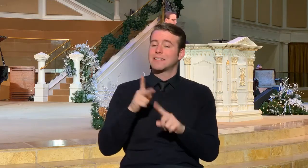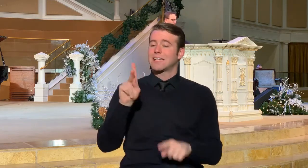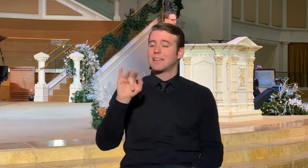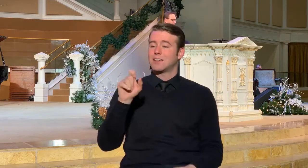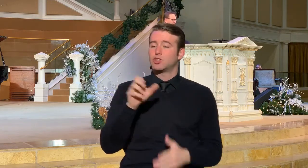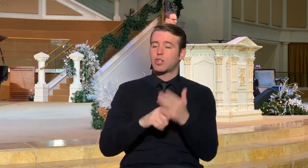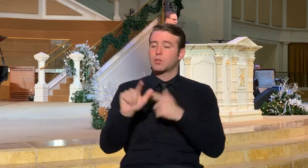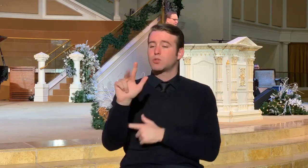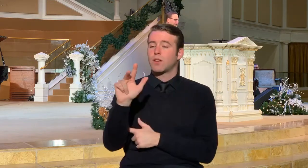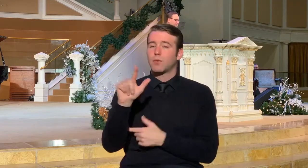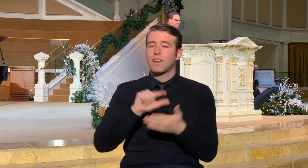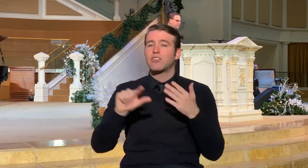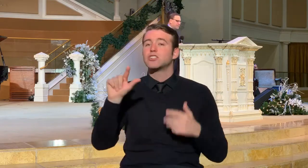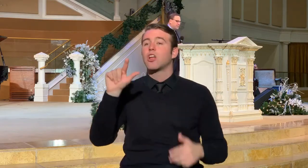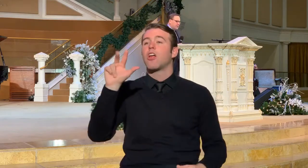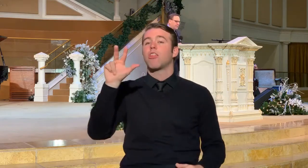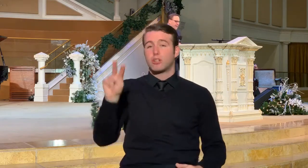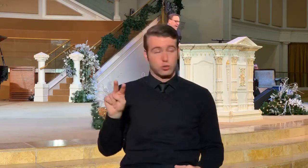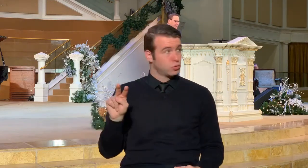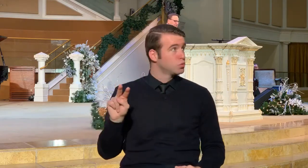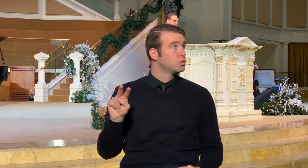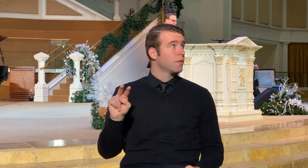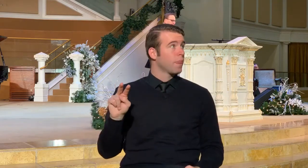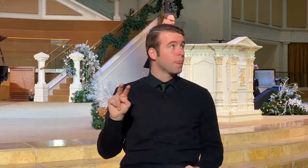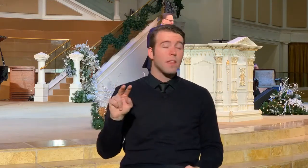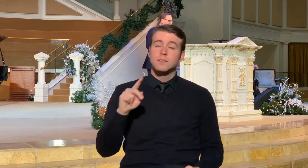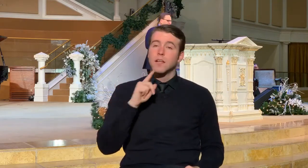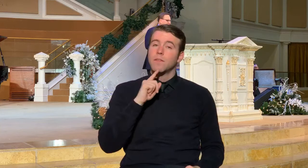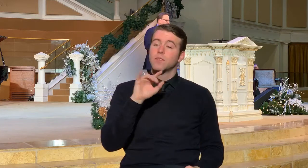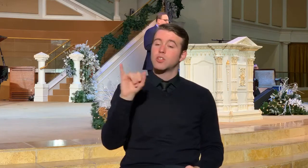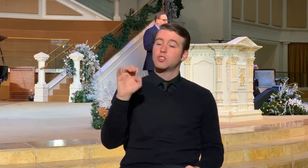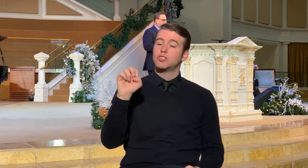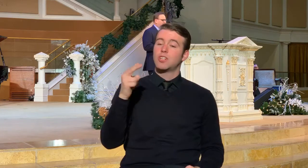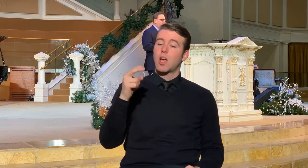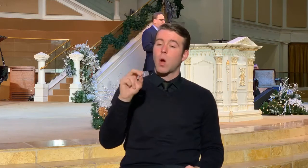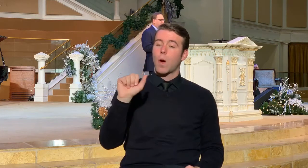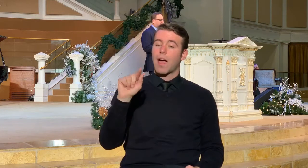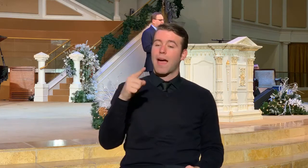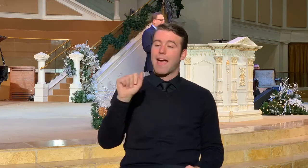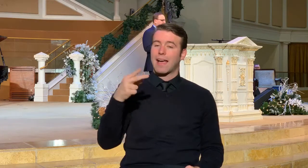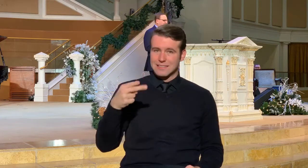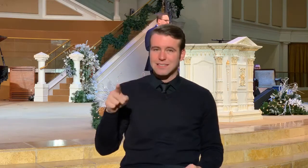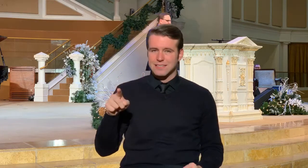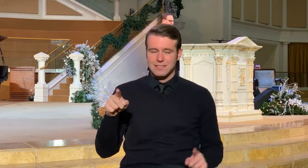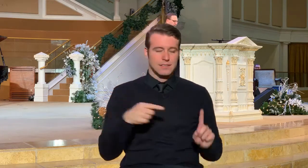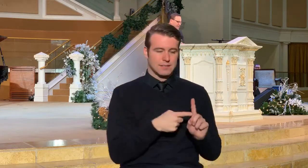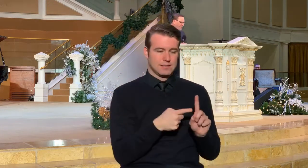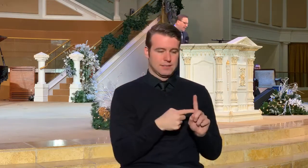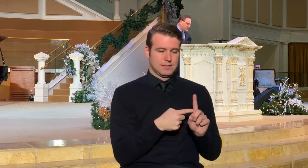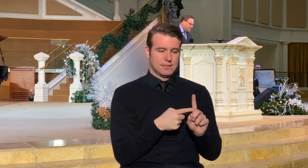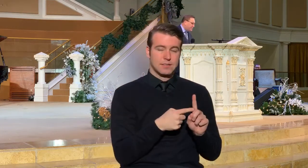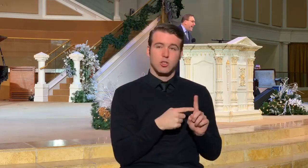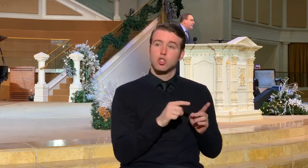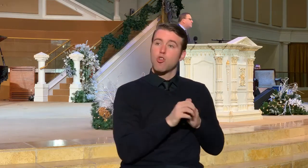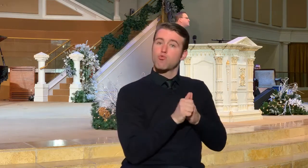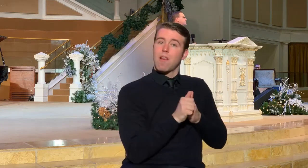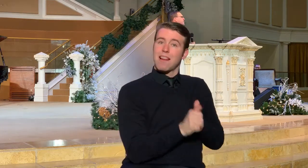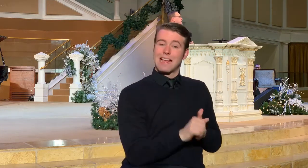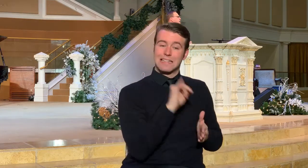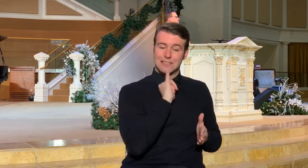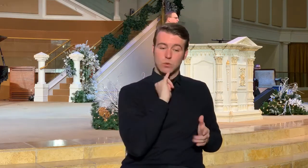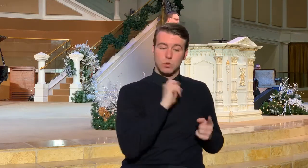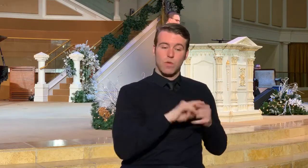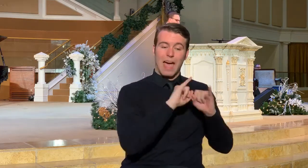chapter 23 and 32 that as Jehoahaz led the people of God into the idolatrous